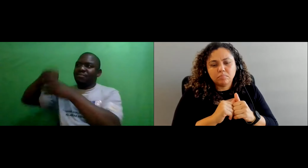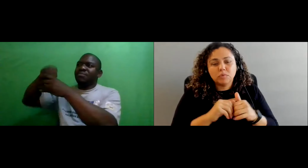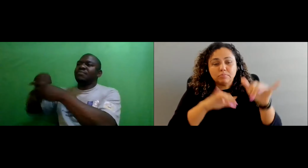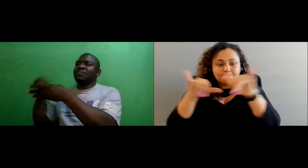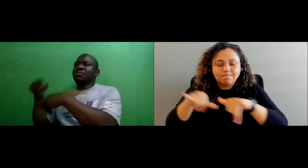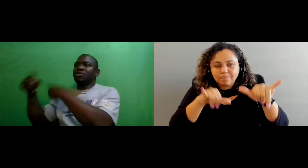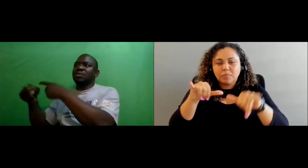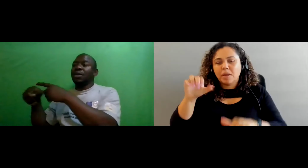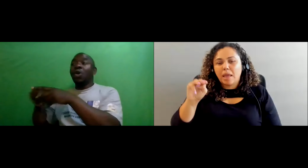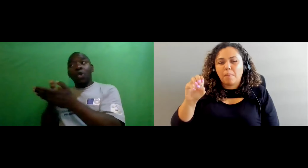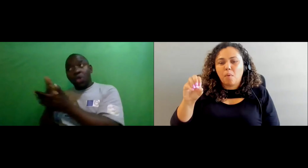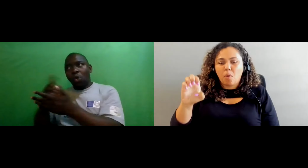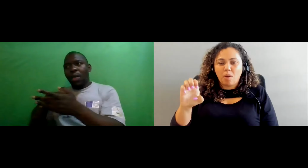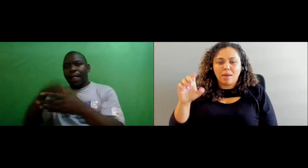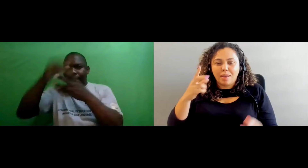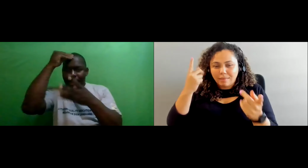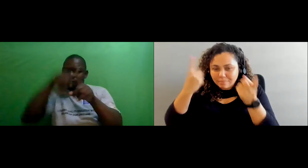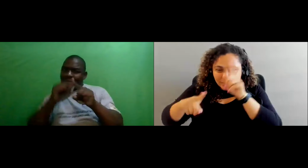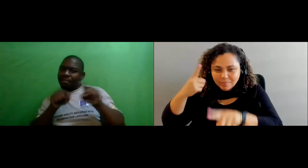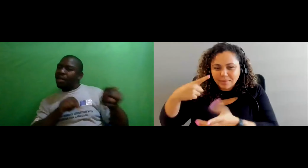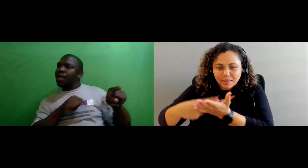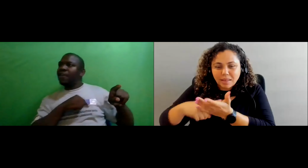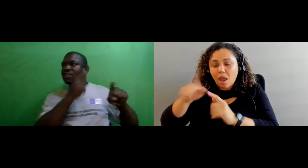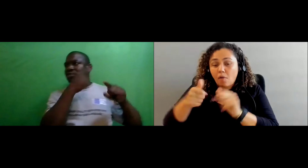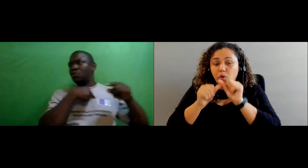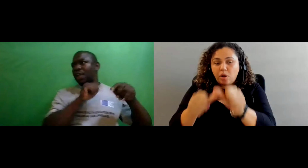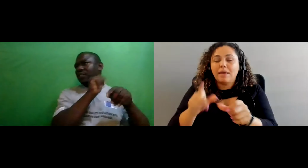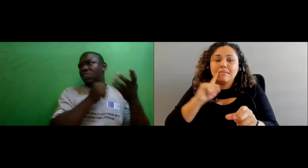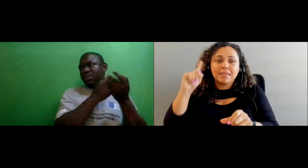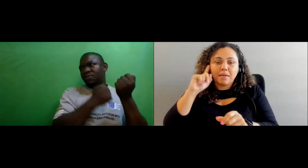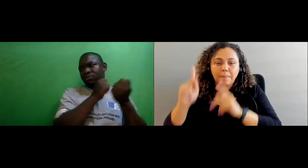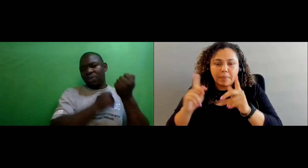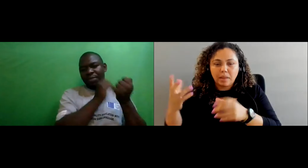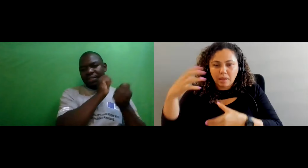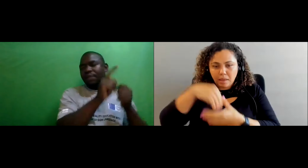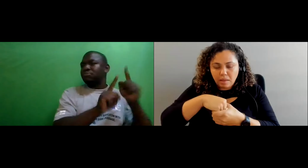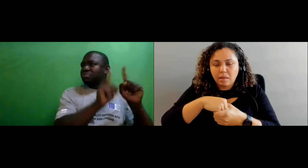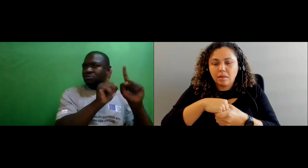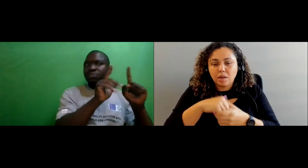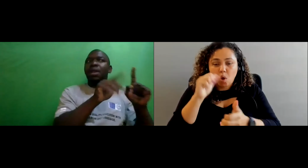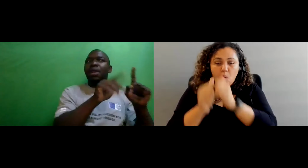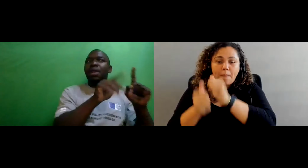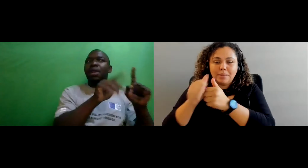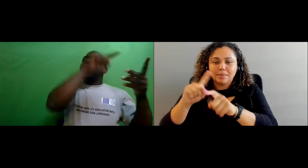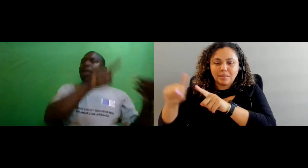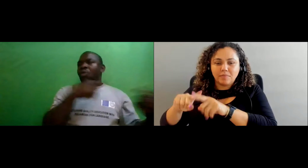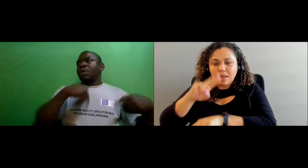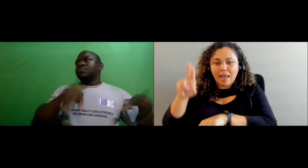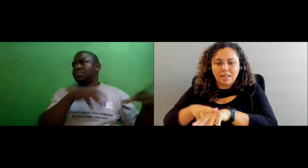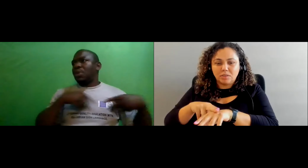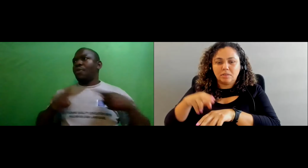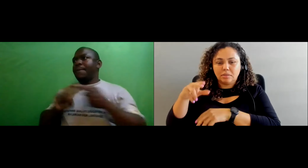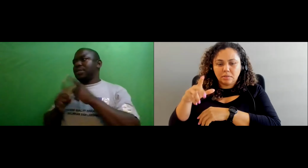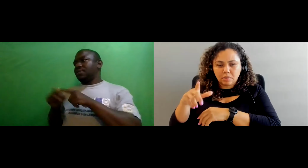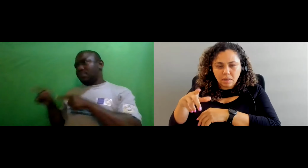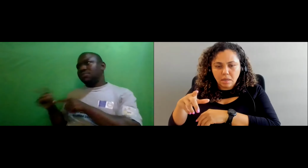National Spelling Bee organization so that we should continue having deaf people participating in the national spelling competitions. Because for a long time, hearing learners